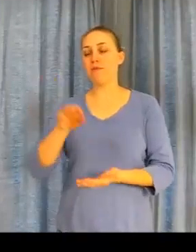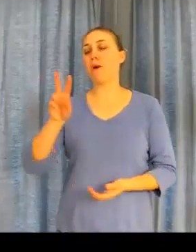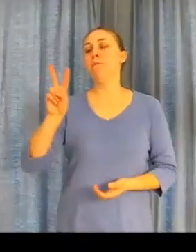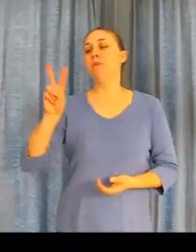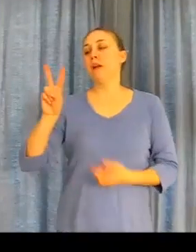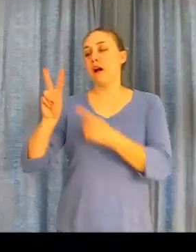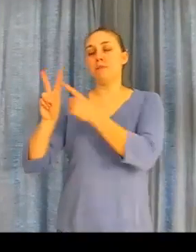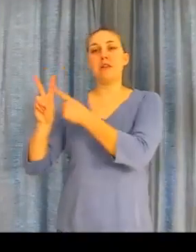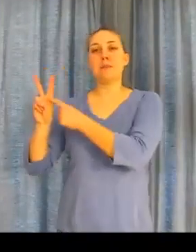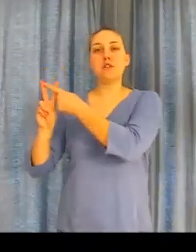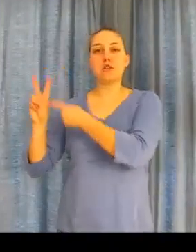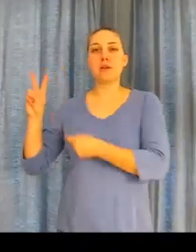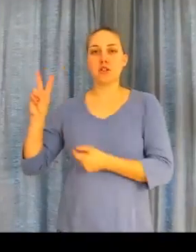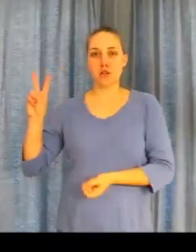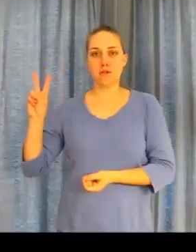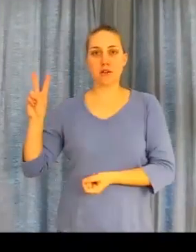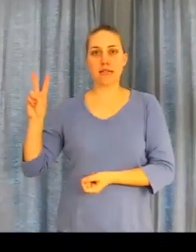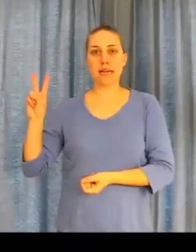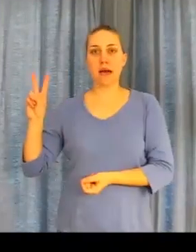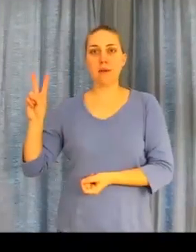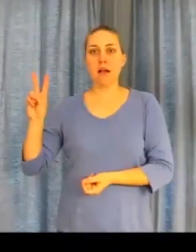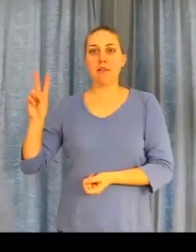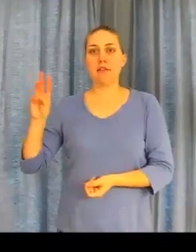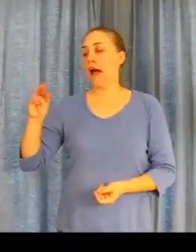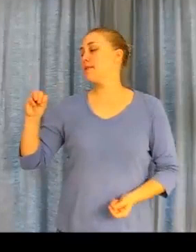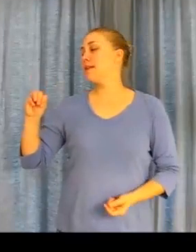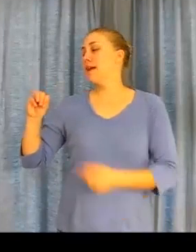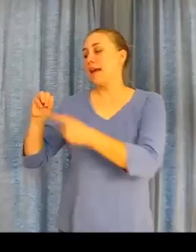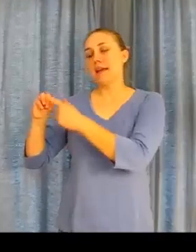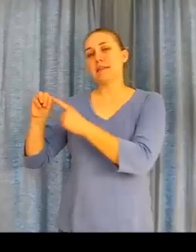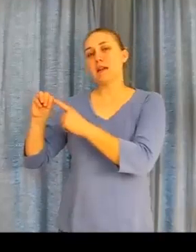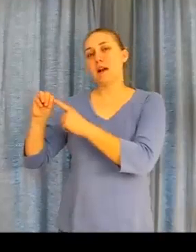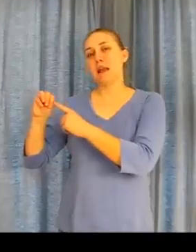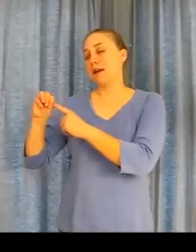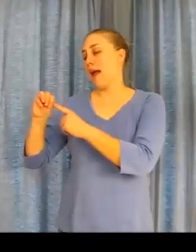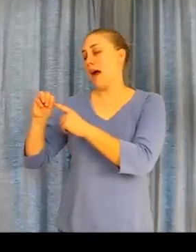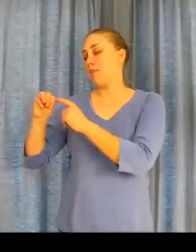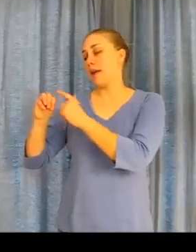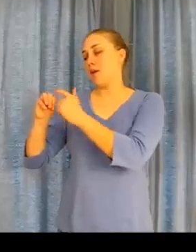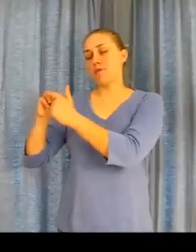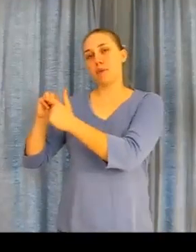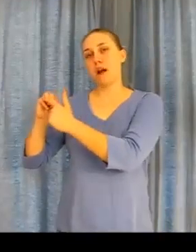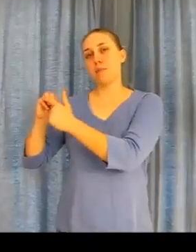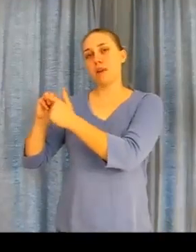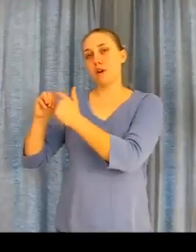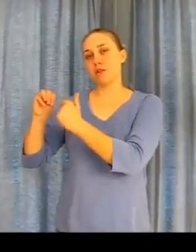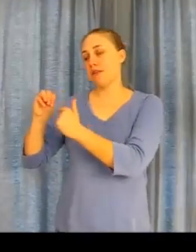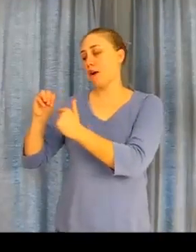before. The number 2 is just two fingers standing up. The 1000 is a letter M, like you have 3 humps in a cursive letter